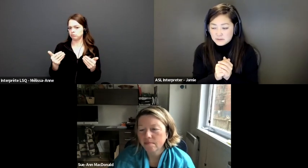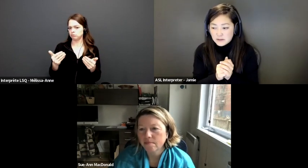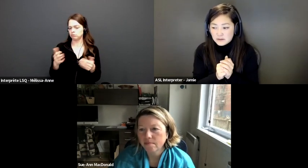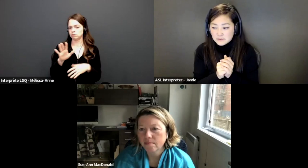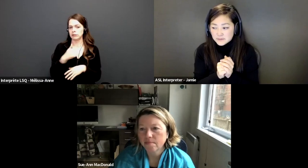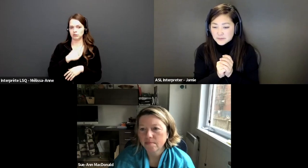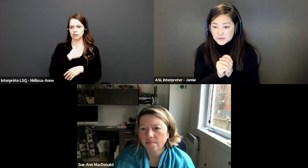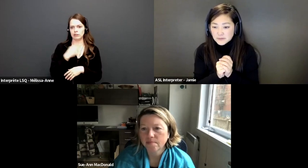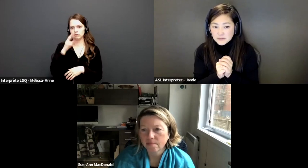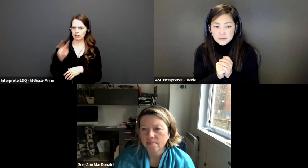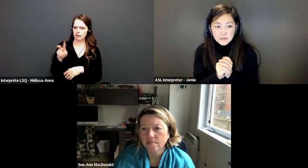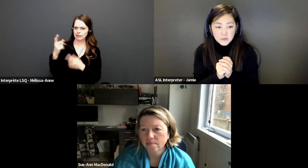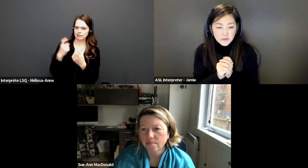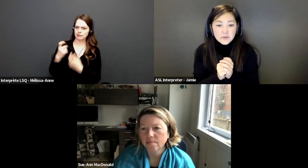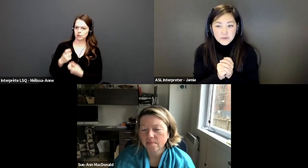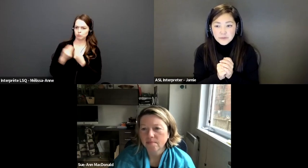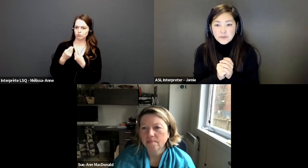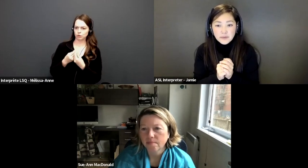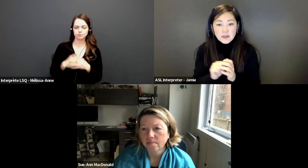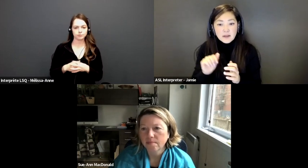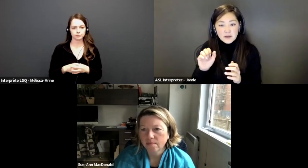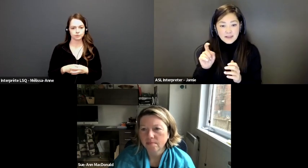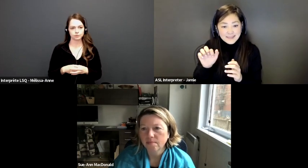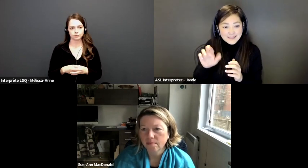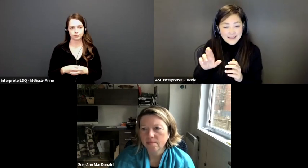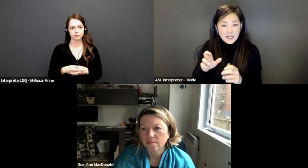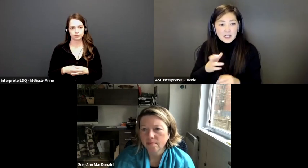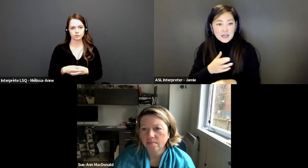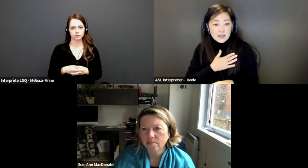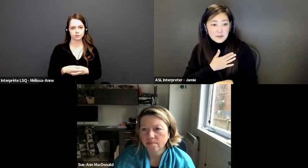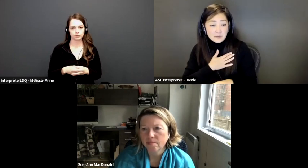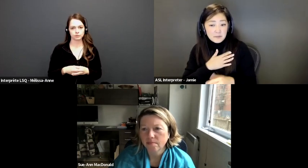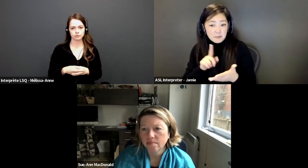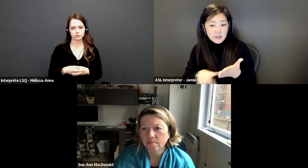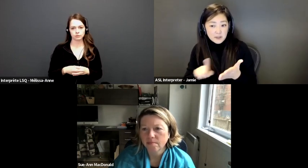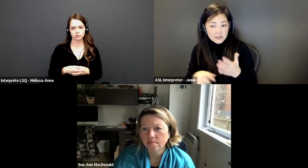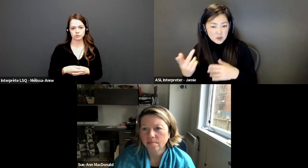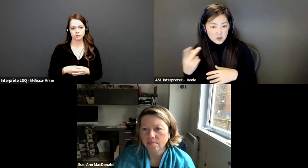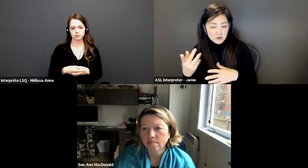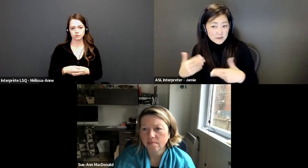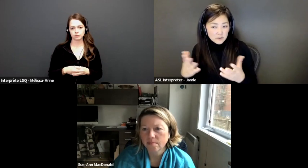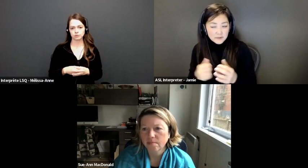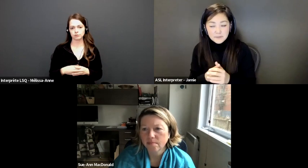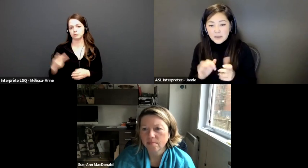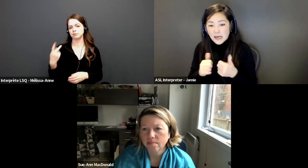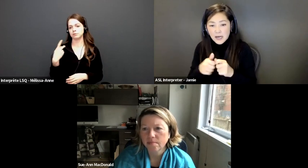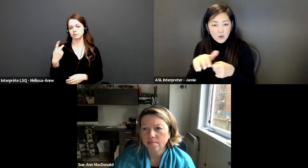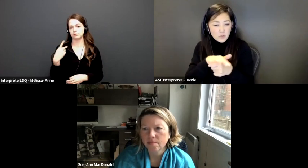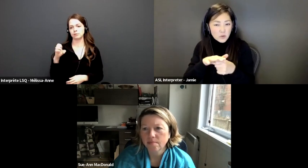You know, a big part of Esther and my research focuses on how local governments are looking